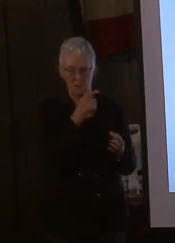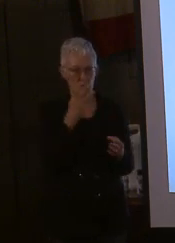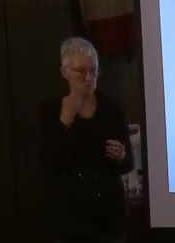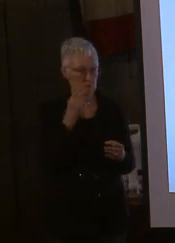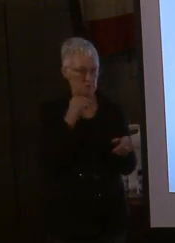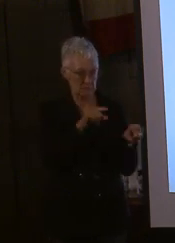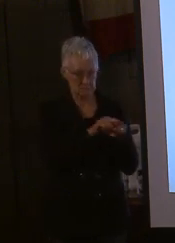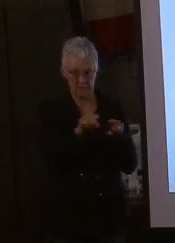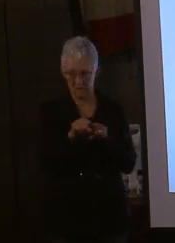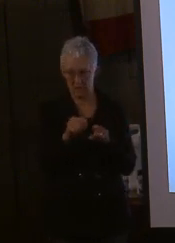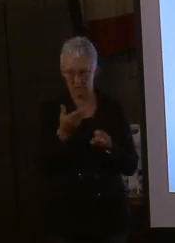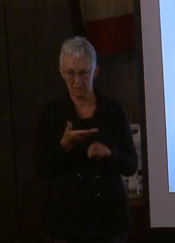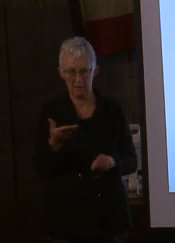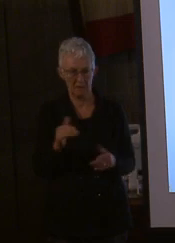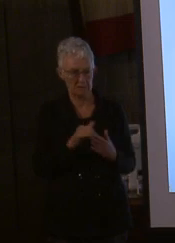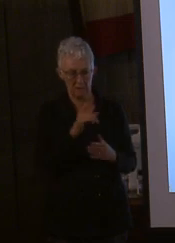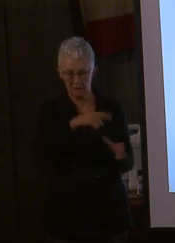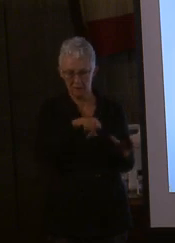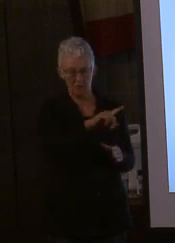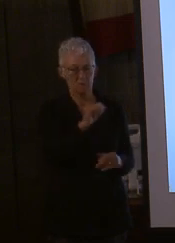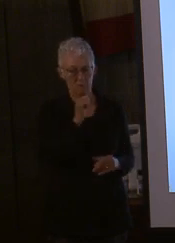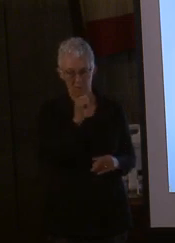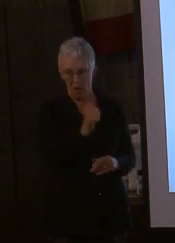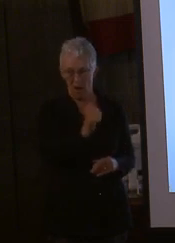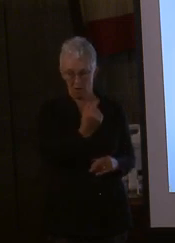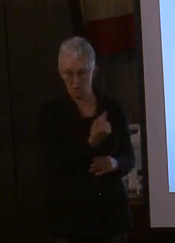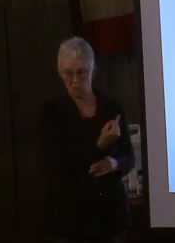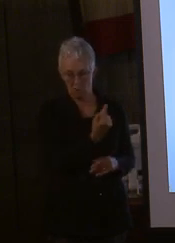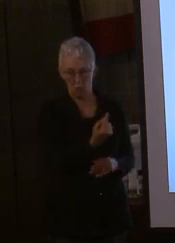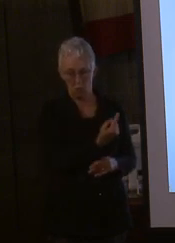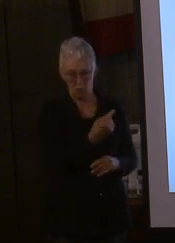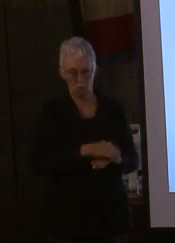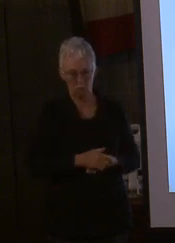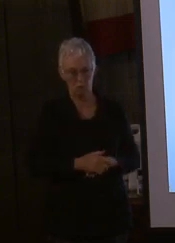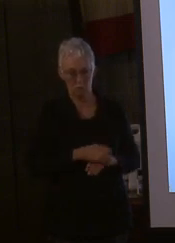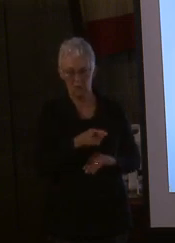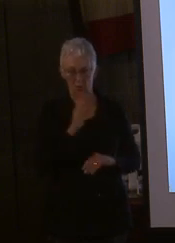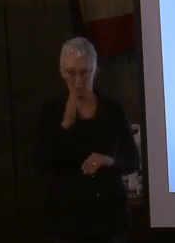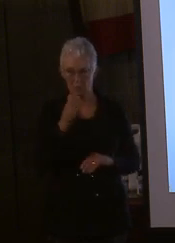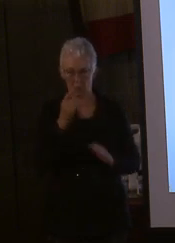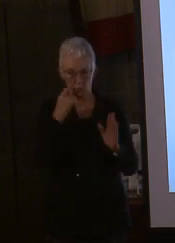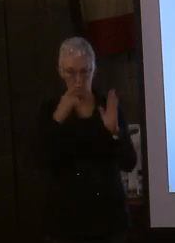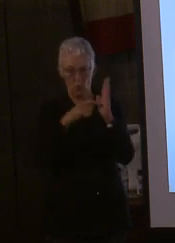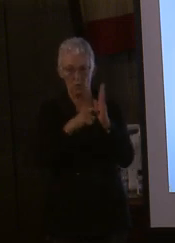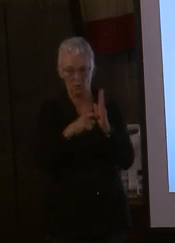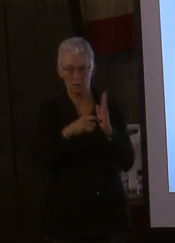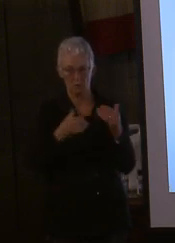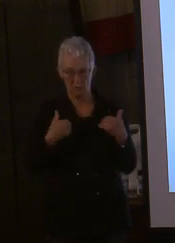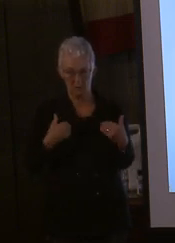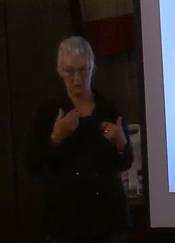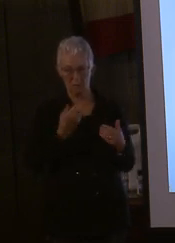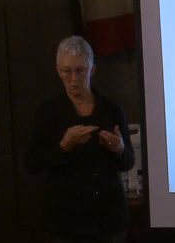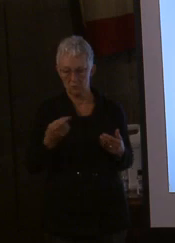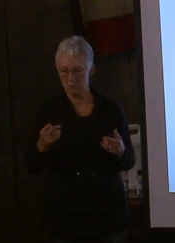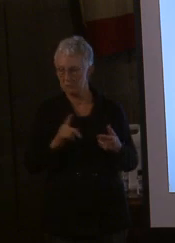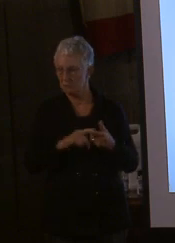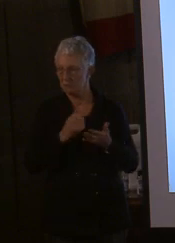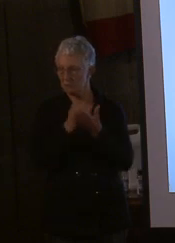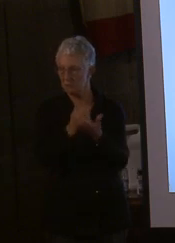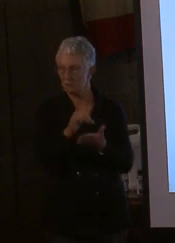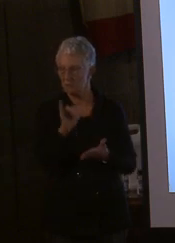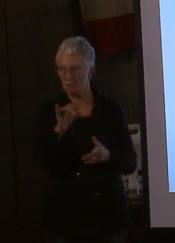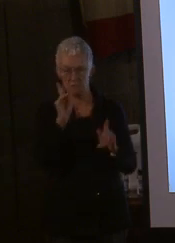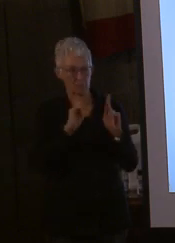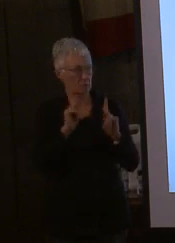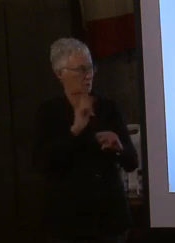they're not alone, and that there's people out there who understand what they've been through, and there's resources out there to help them. So thank you.